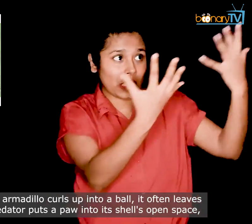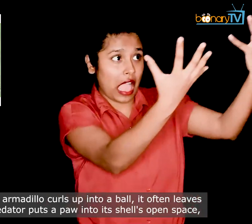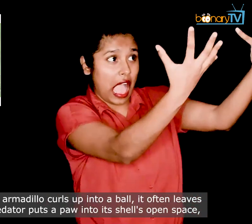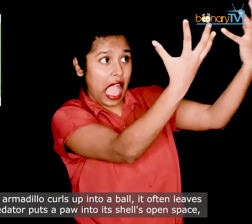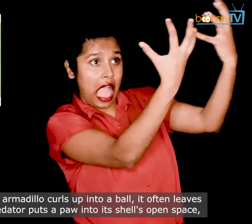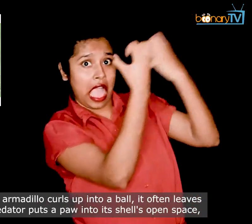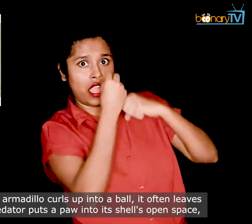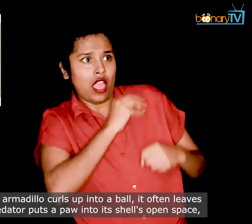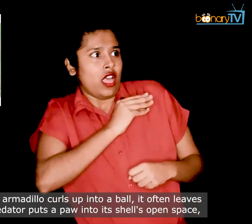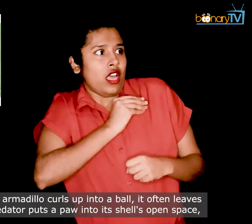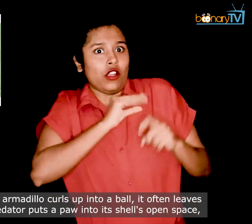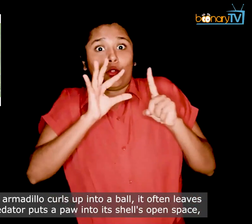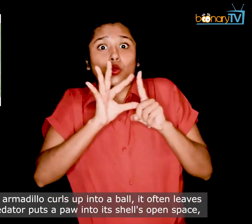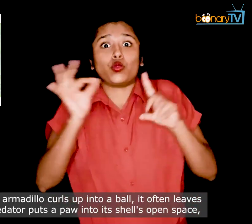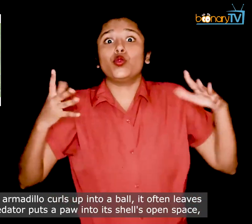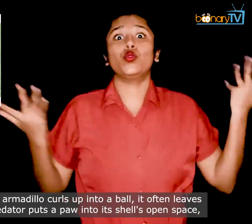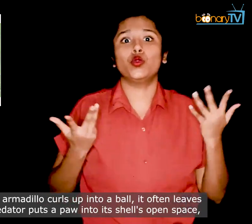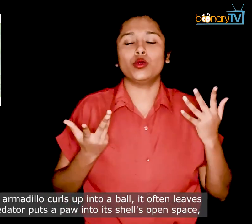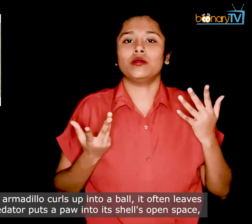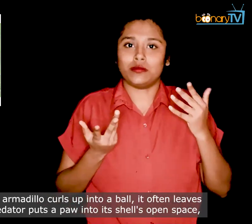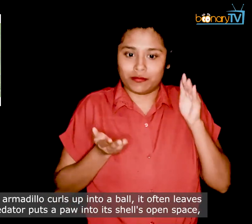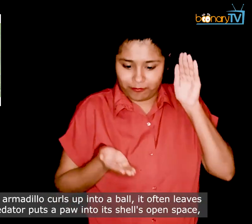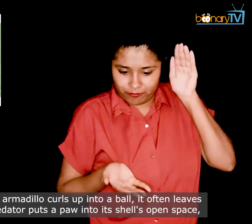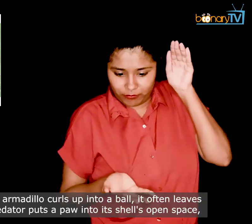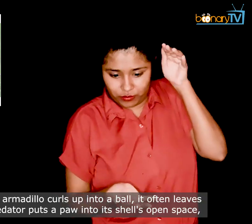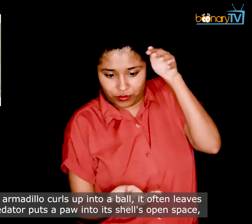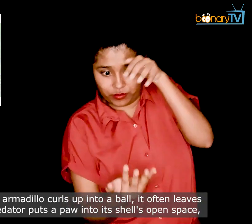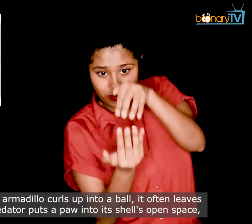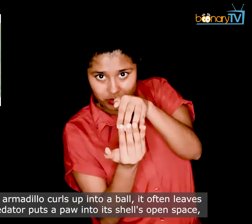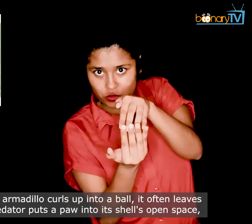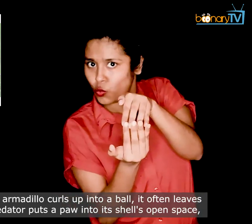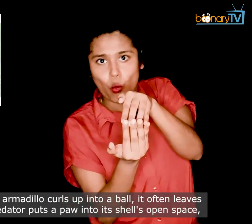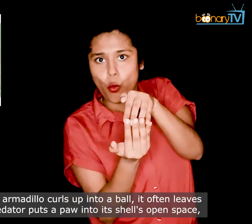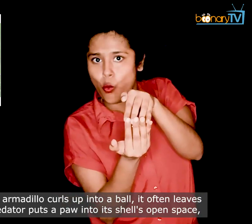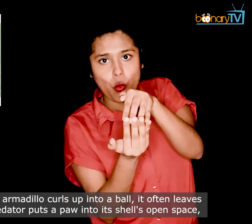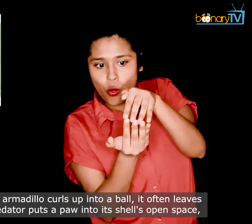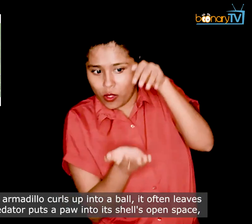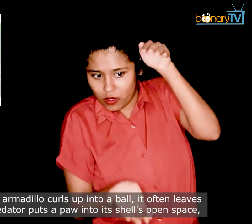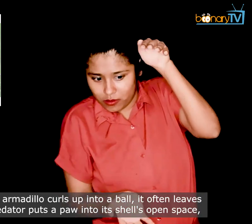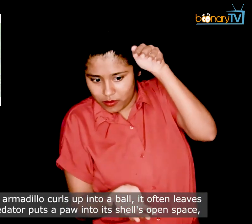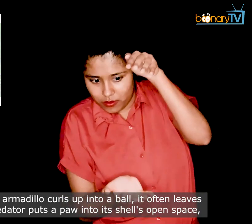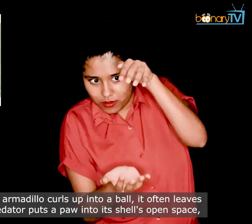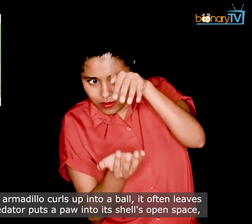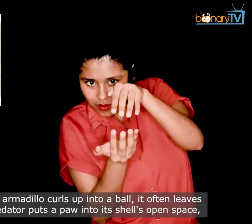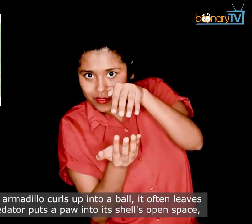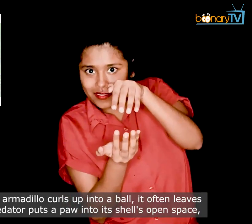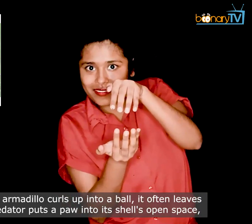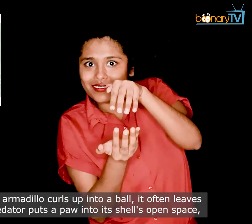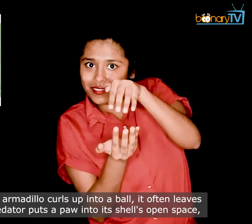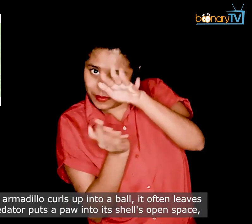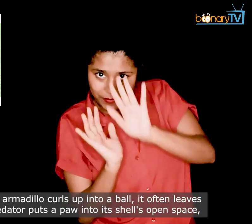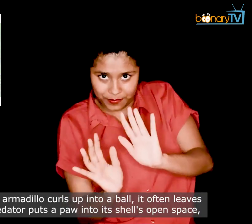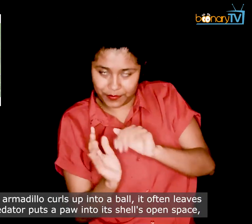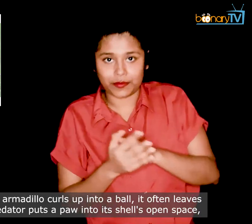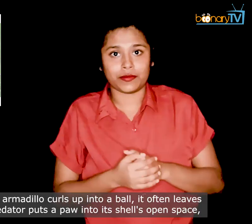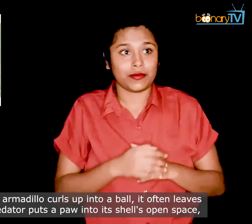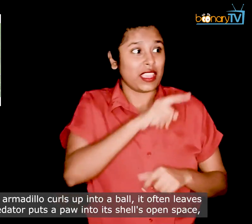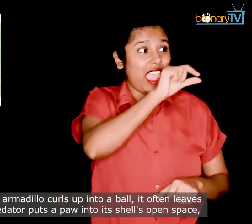curls up into a ball, it often leaves a space open. If a predator puts a